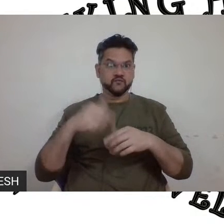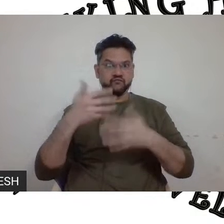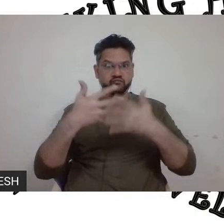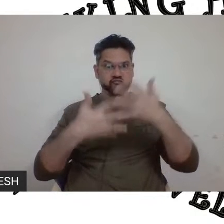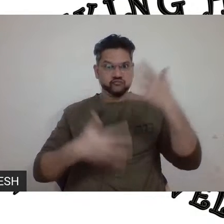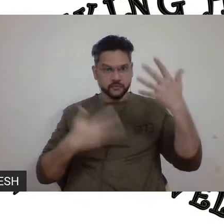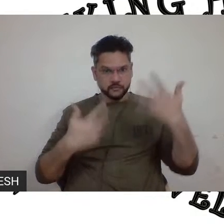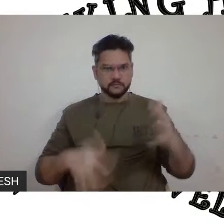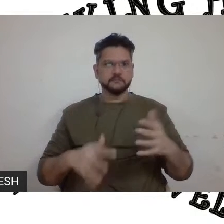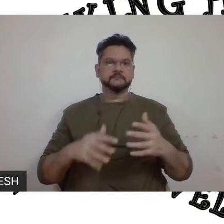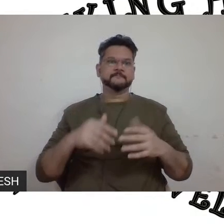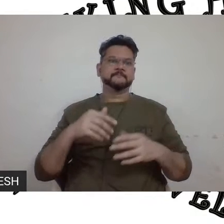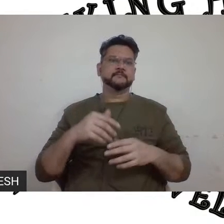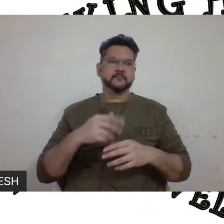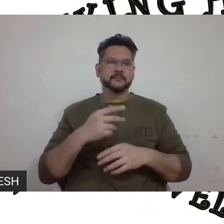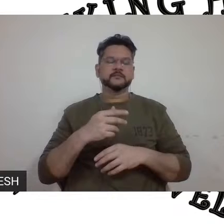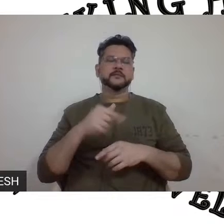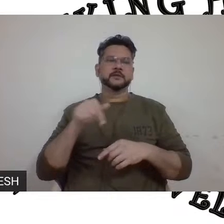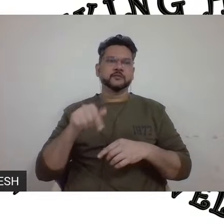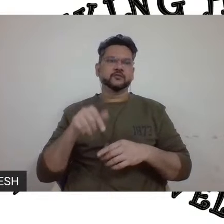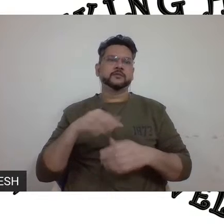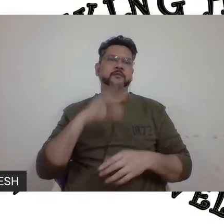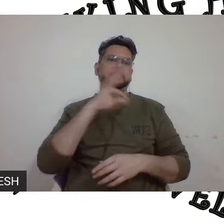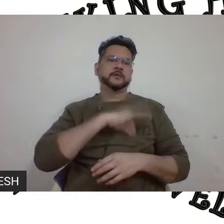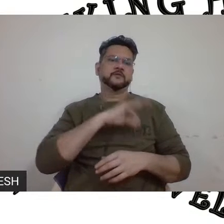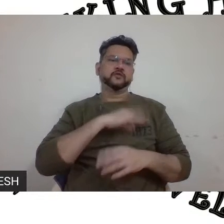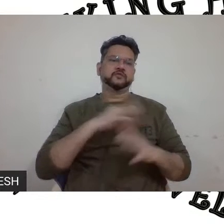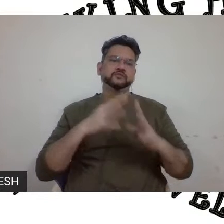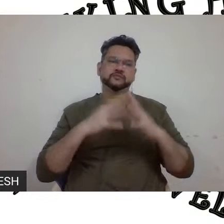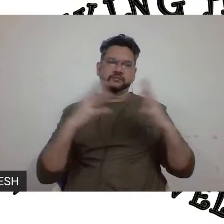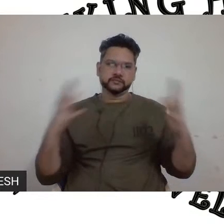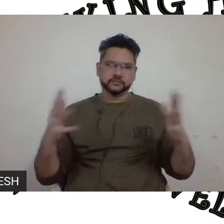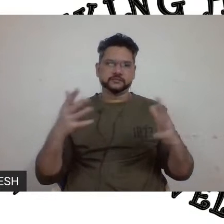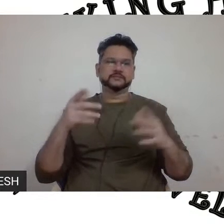by their rich experience, which they will share with us.